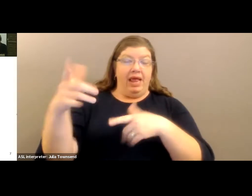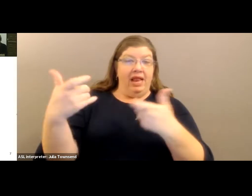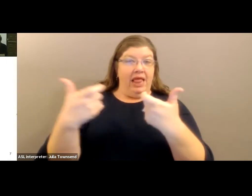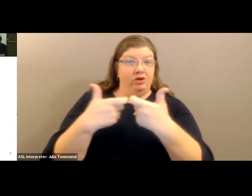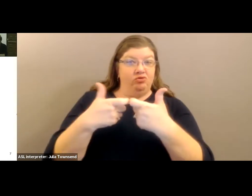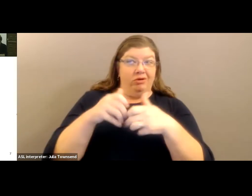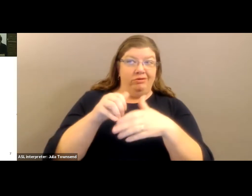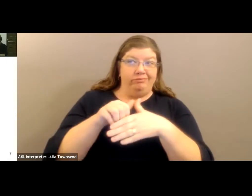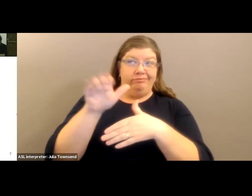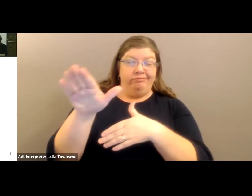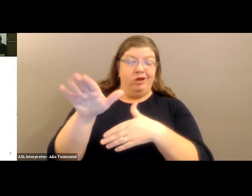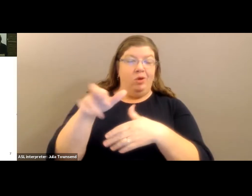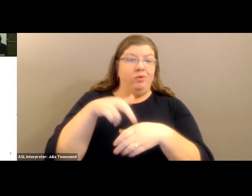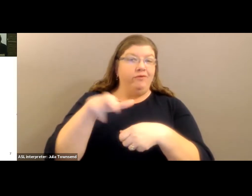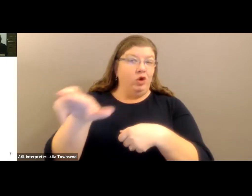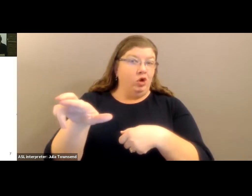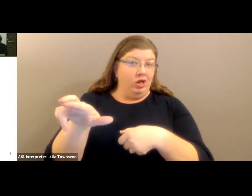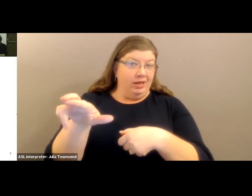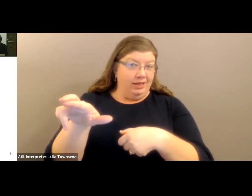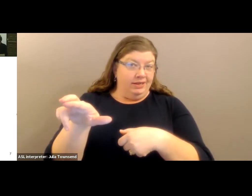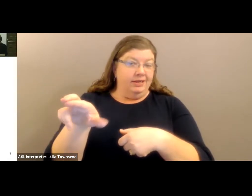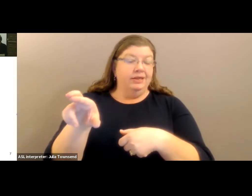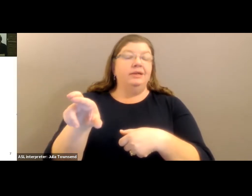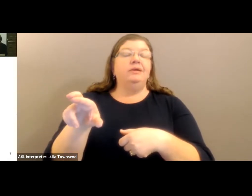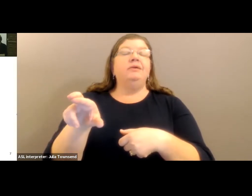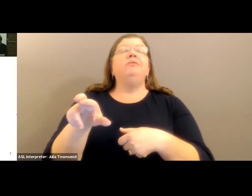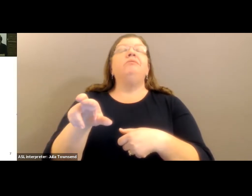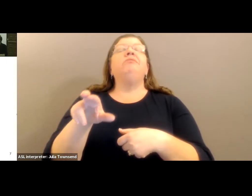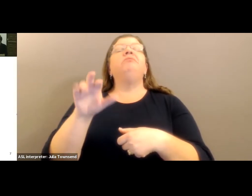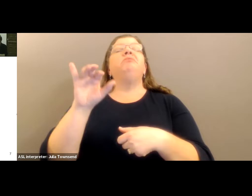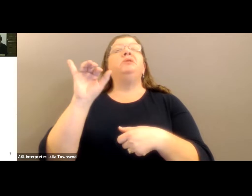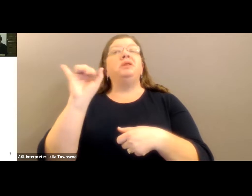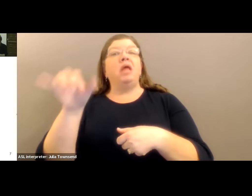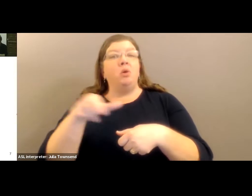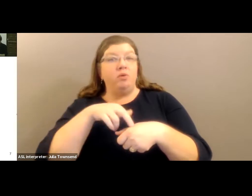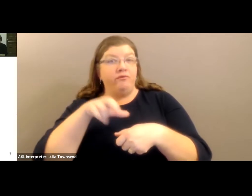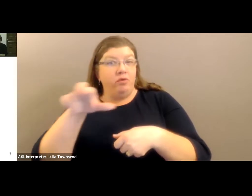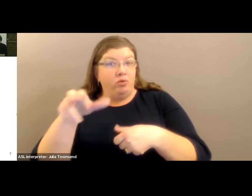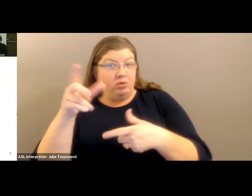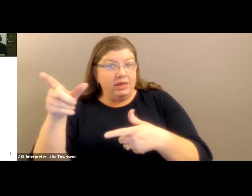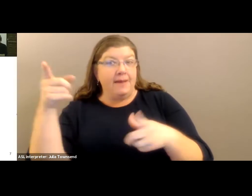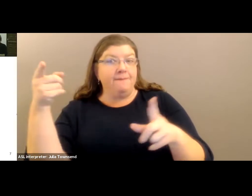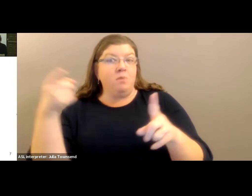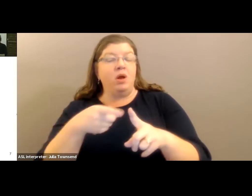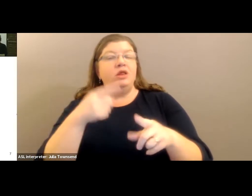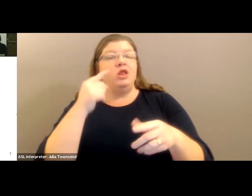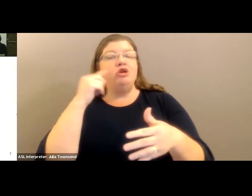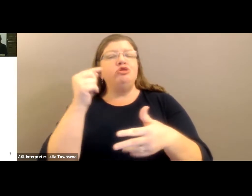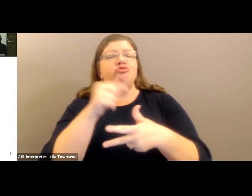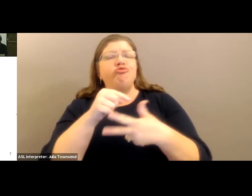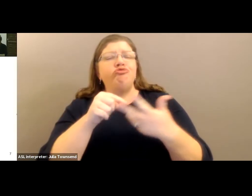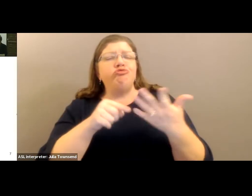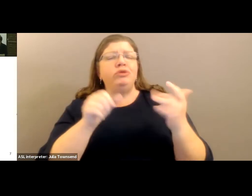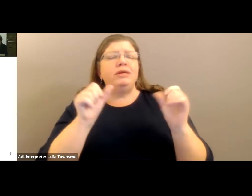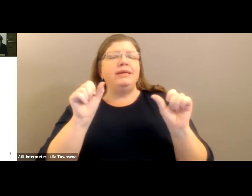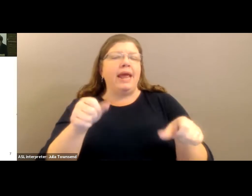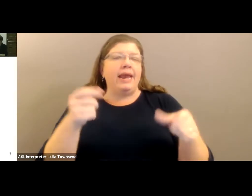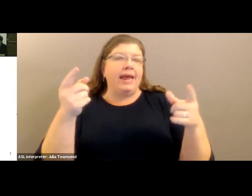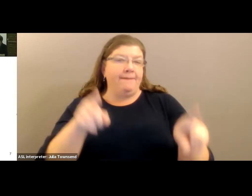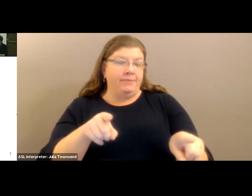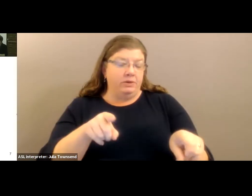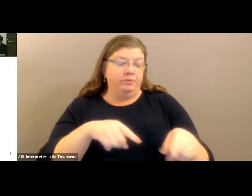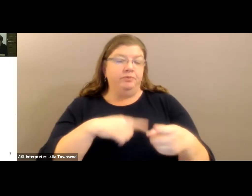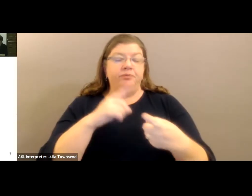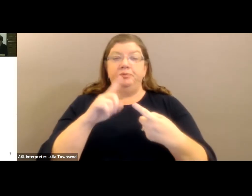electronic referral. And at that point, there are a number of things that can happen with that referral.